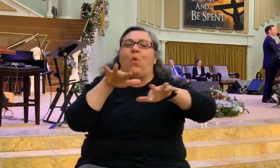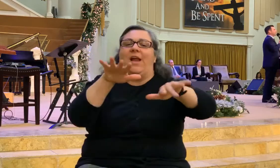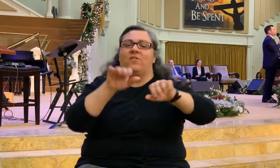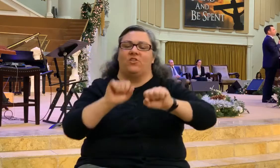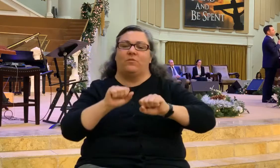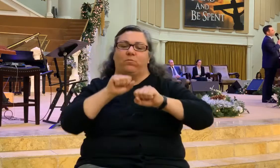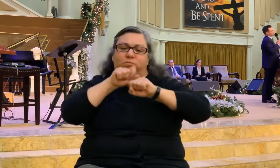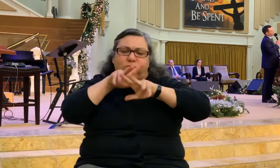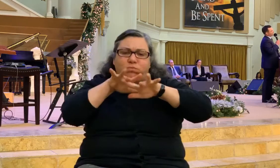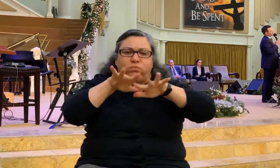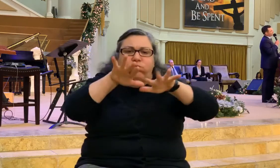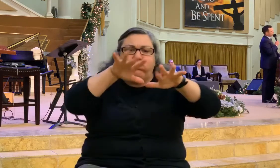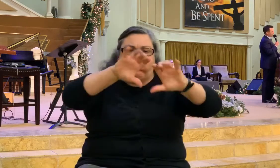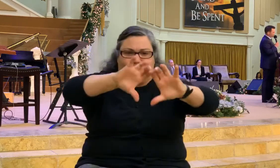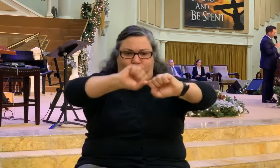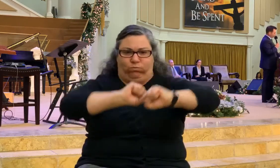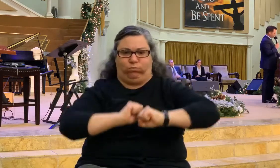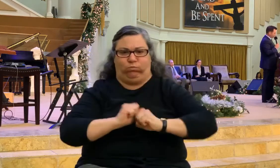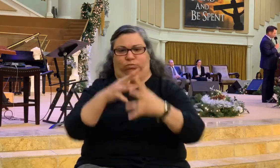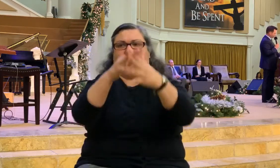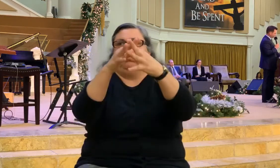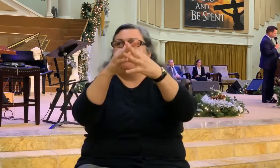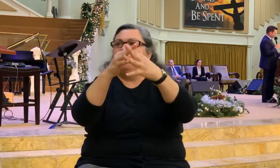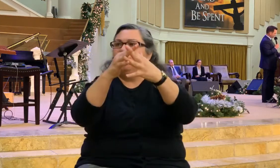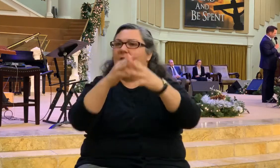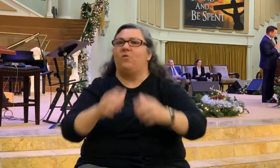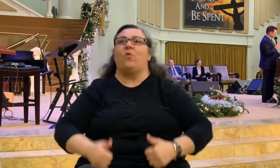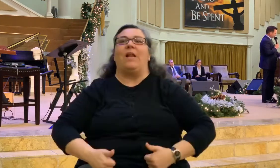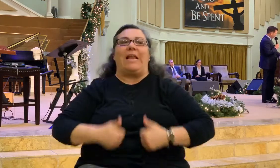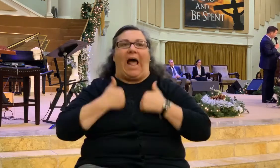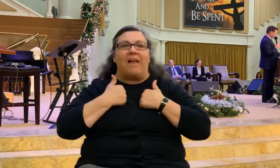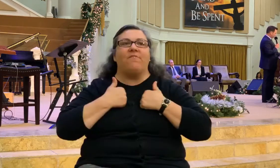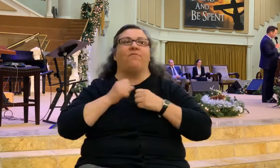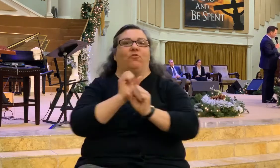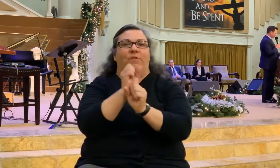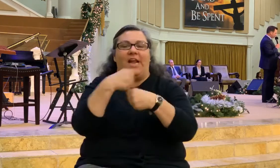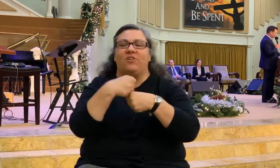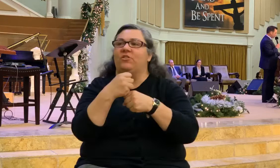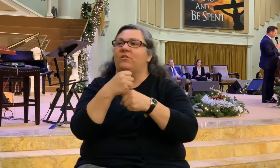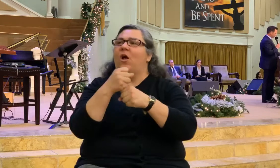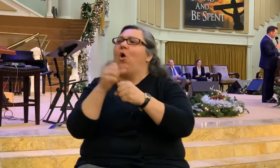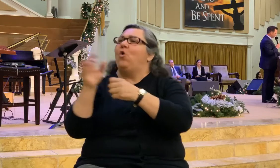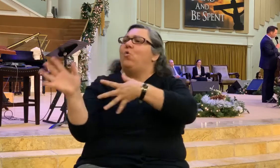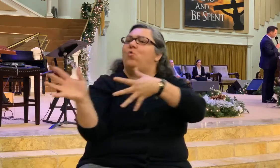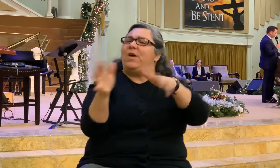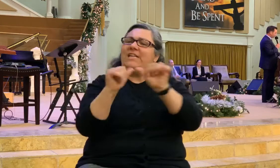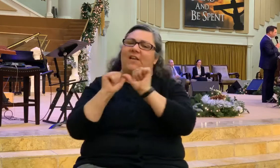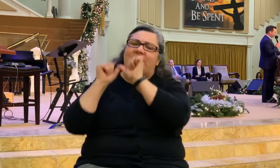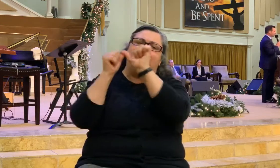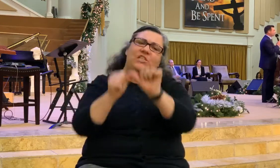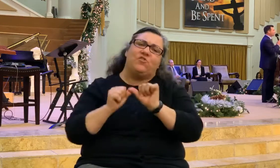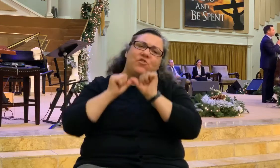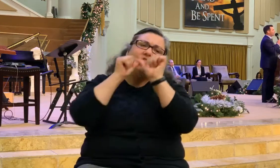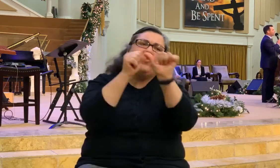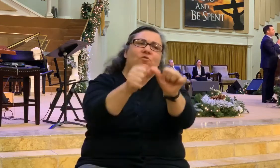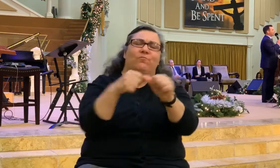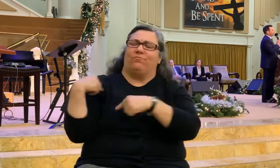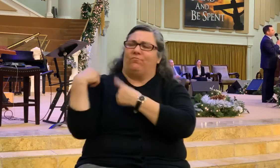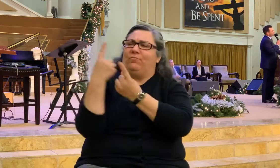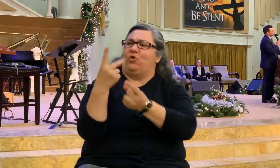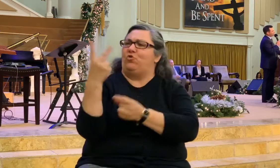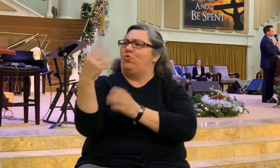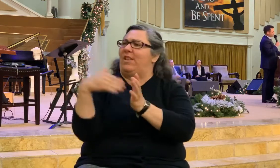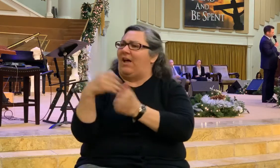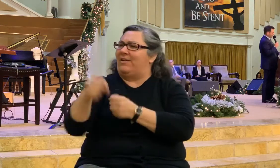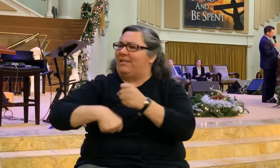first glimpse at life and creation. And winds have continued to blow for thousands of years. Acts